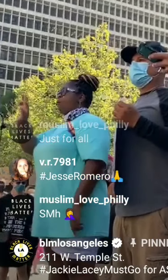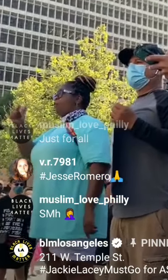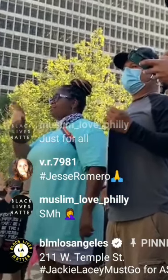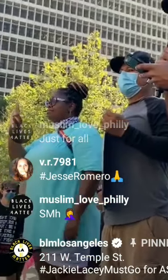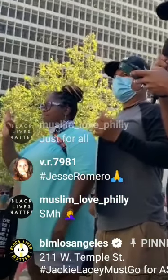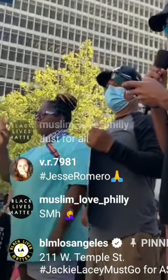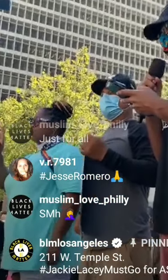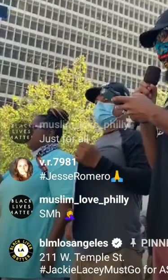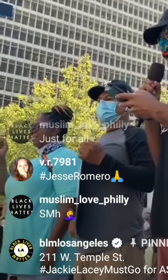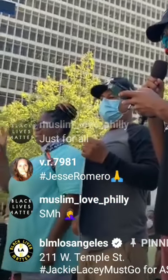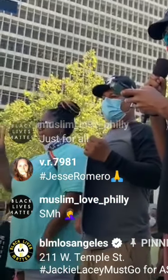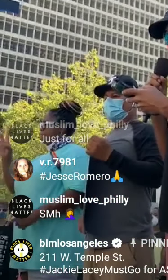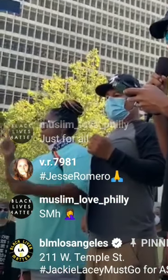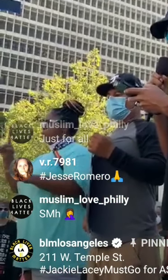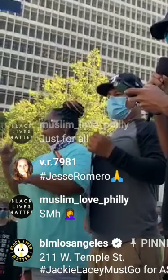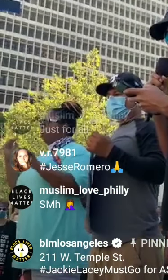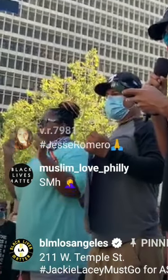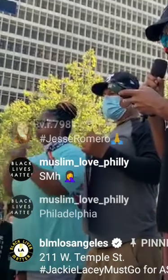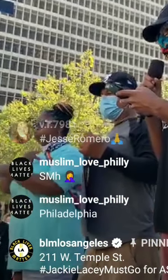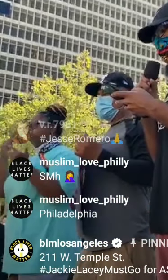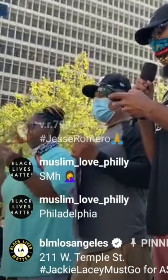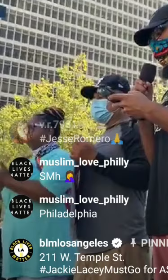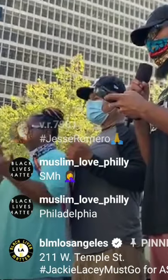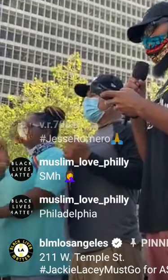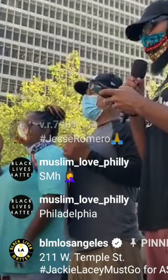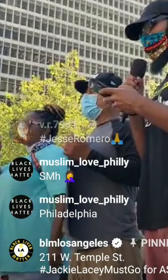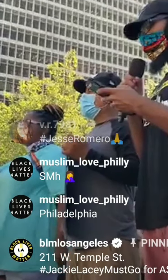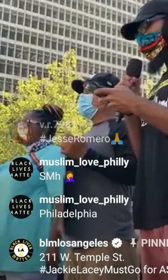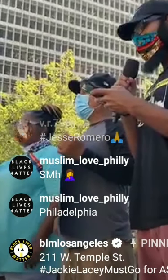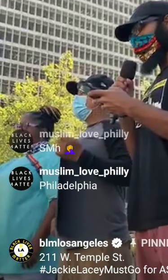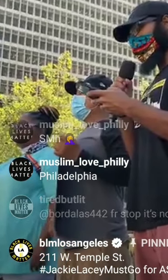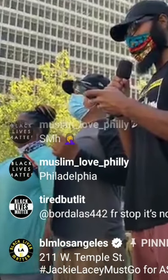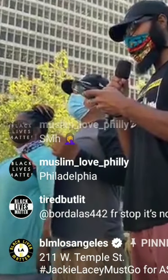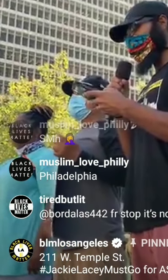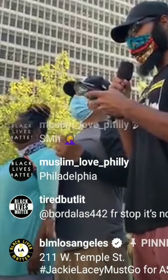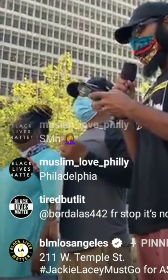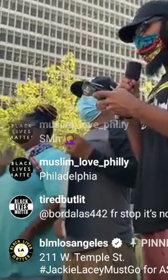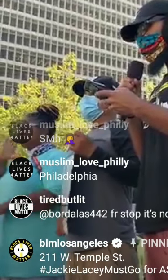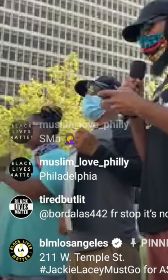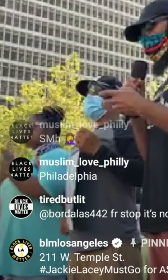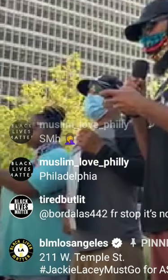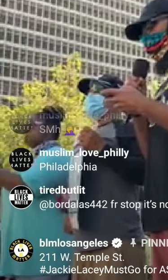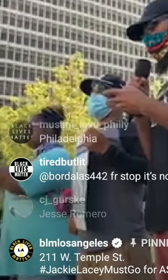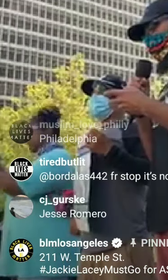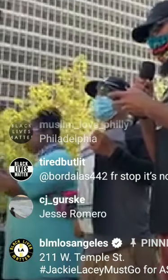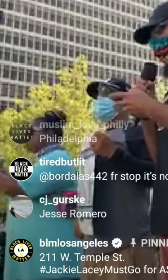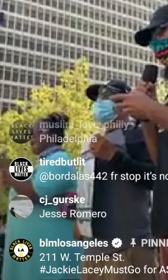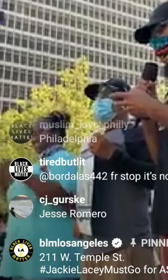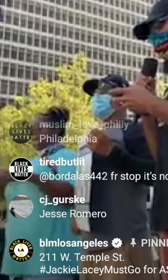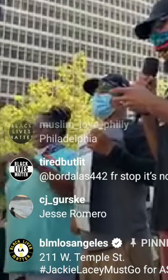9th, 2016 during rush hour in Boyle Heights. My son was visiting friends when Medina and his partner,